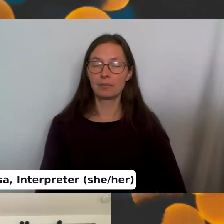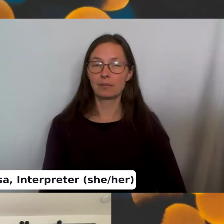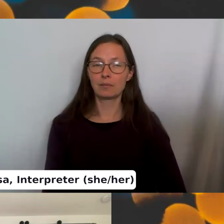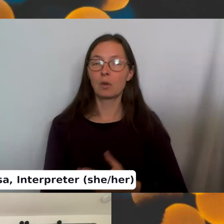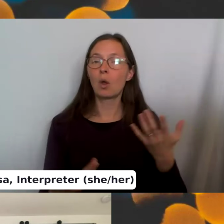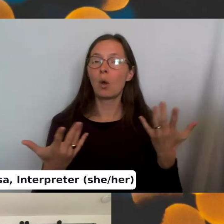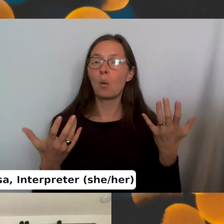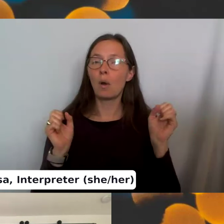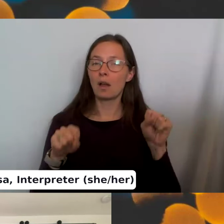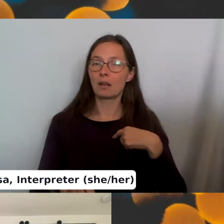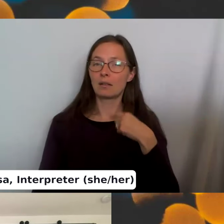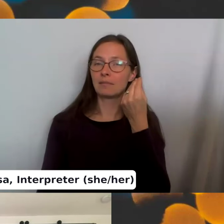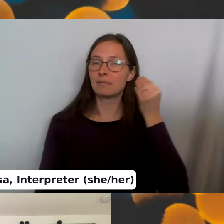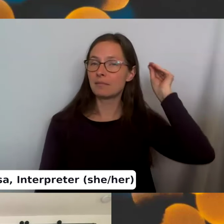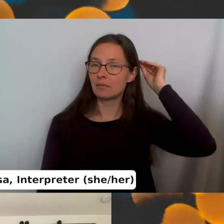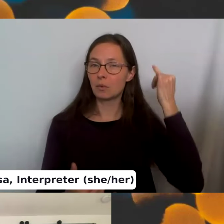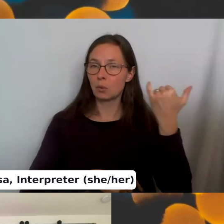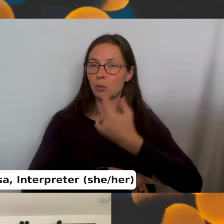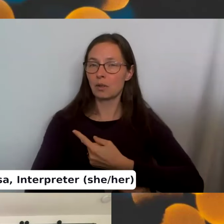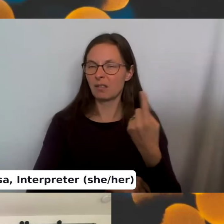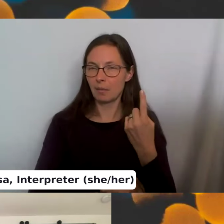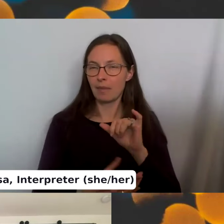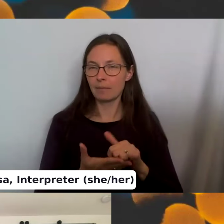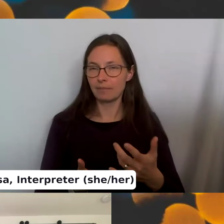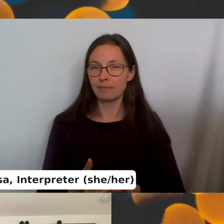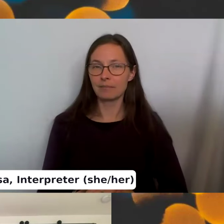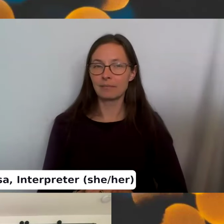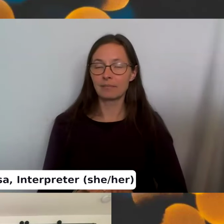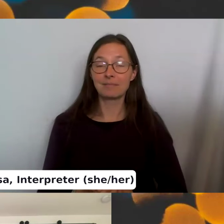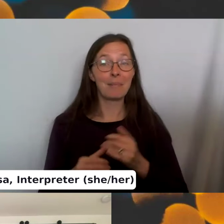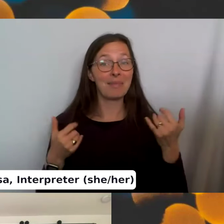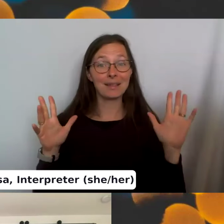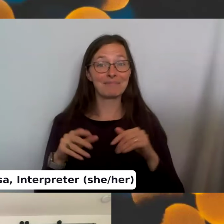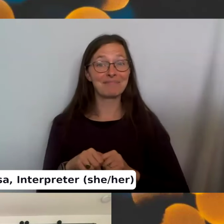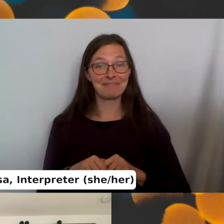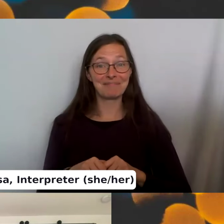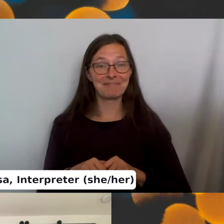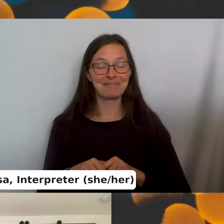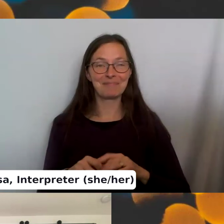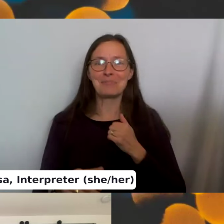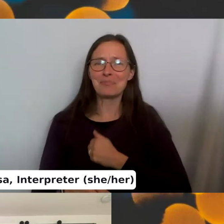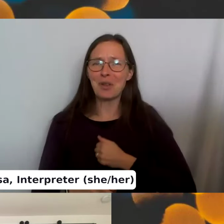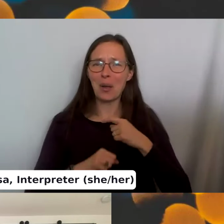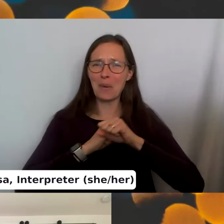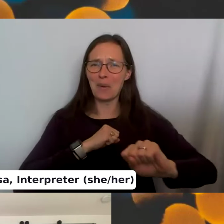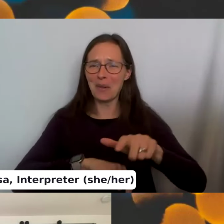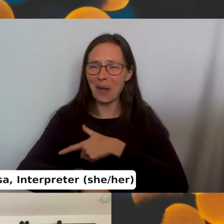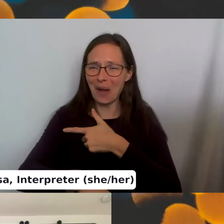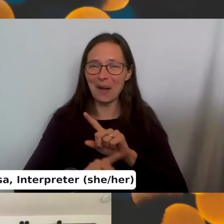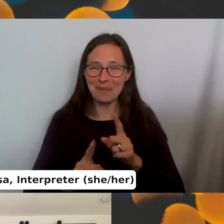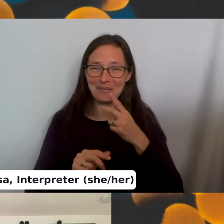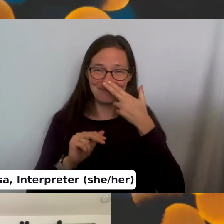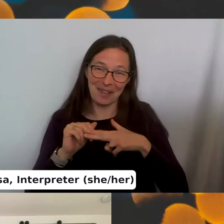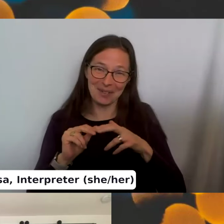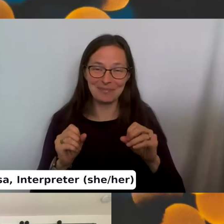What can I keep in mind today? Something along those lines. And that's it. So sorry I went so long, but it was fun.